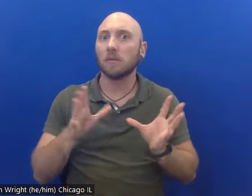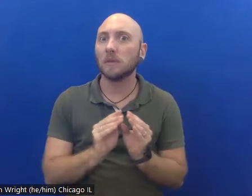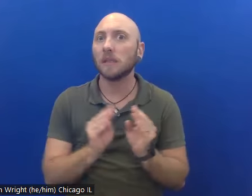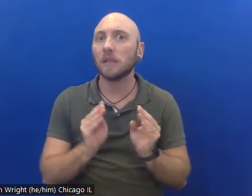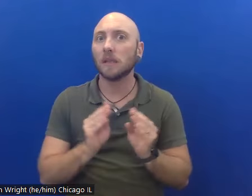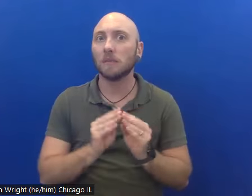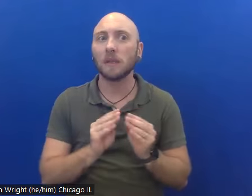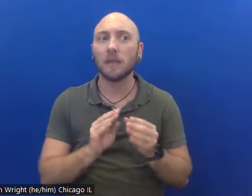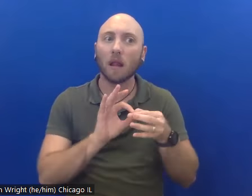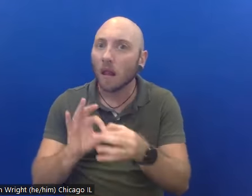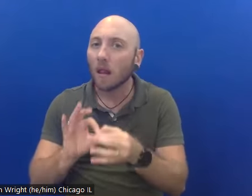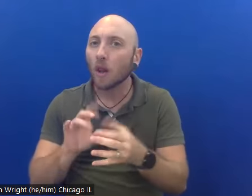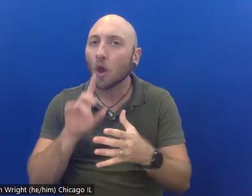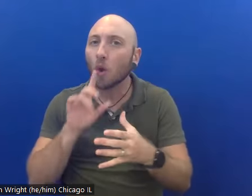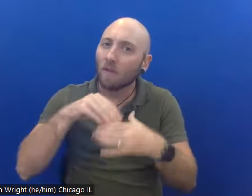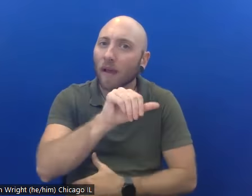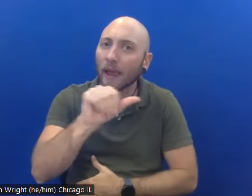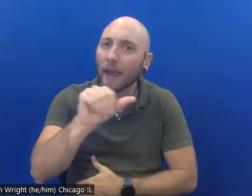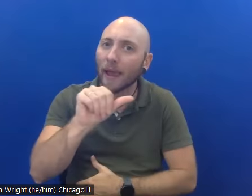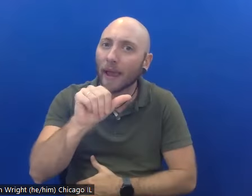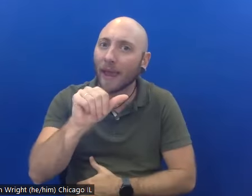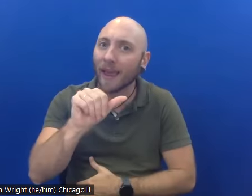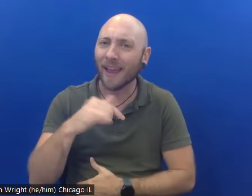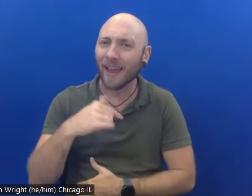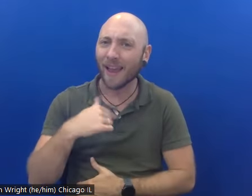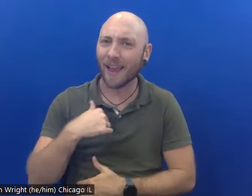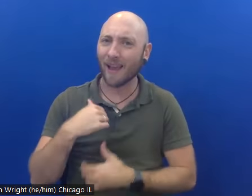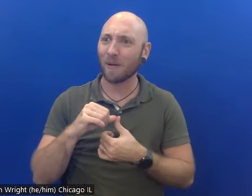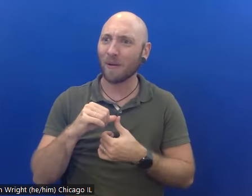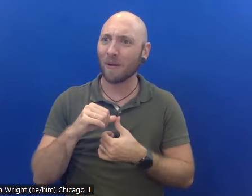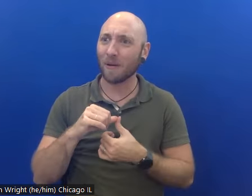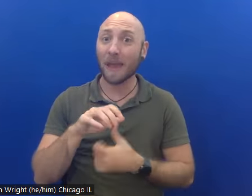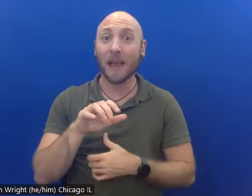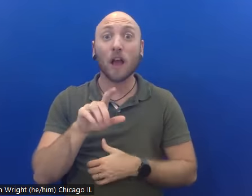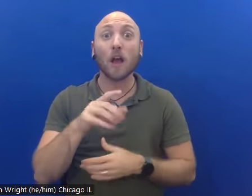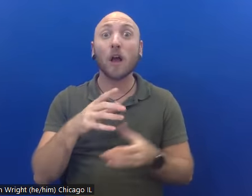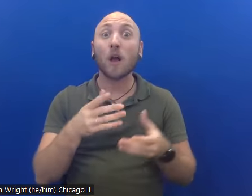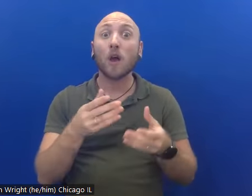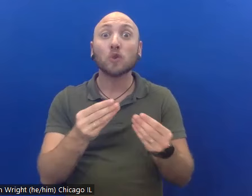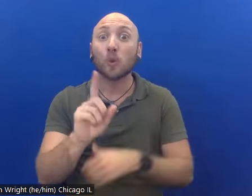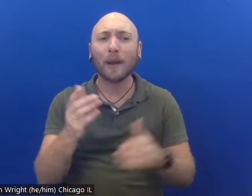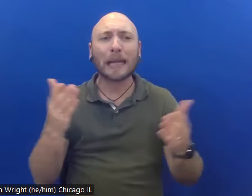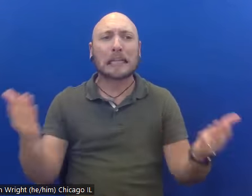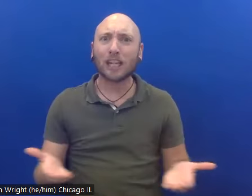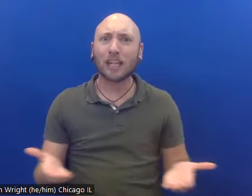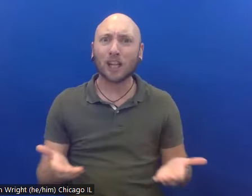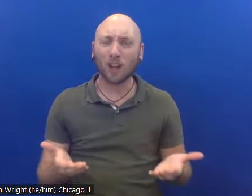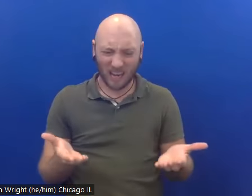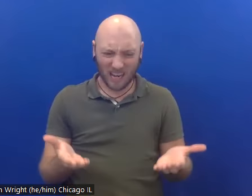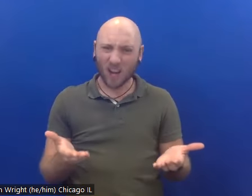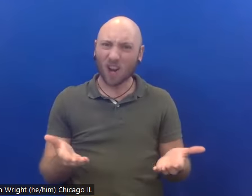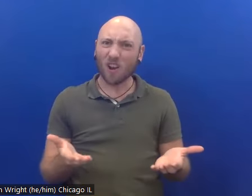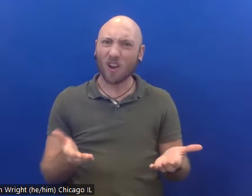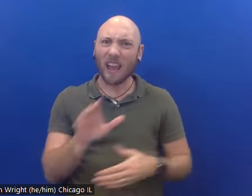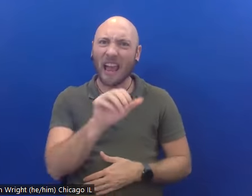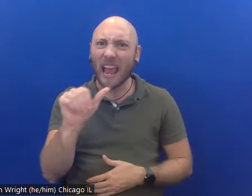fellowship, I get reminded the solution is here. Right, the solution is here in the rooms, in the fellowship, in the step work, in